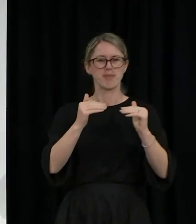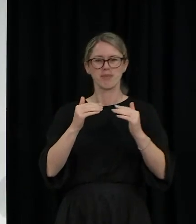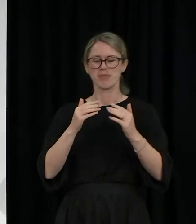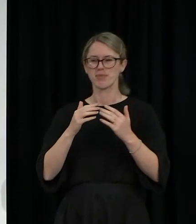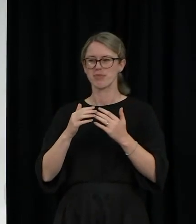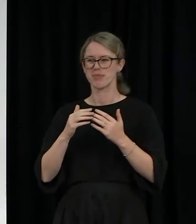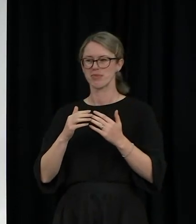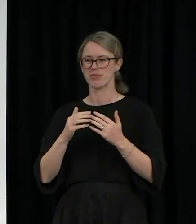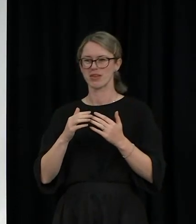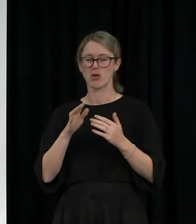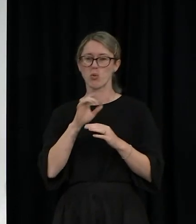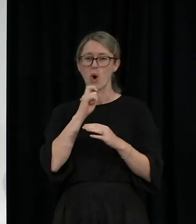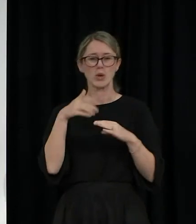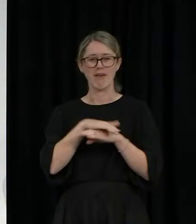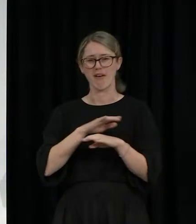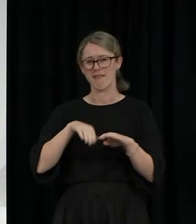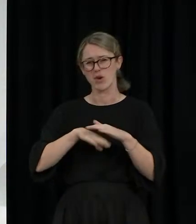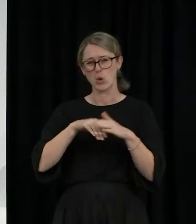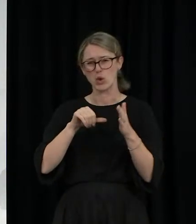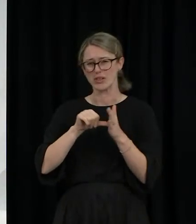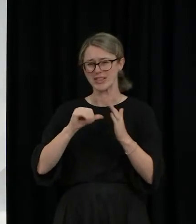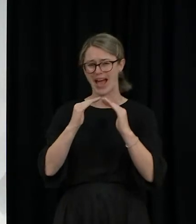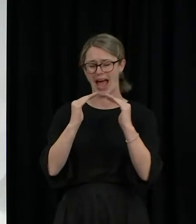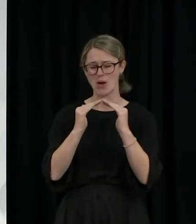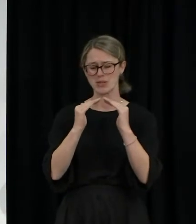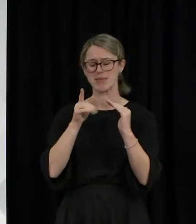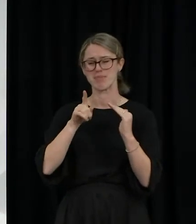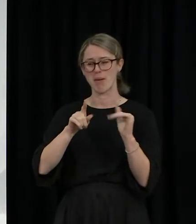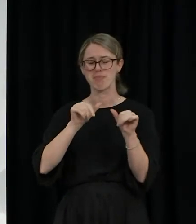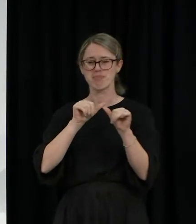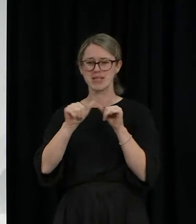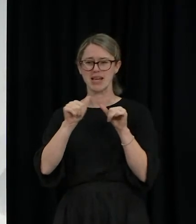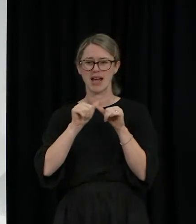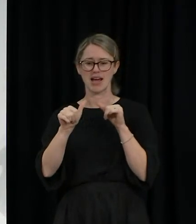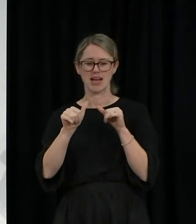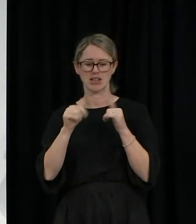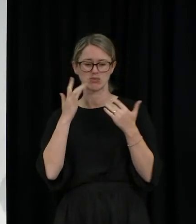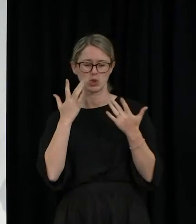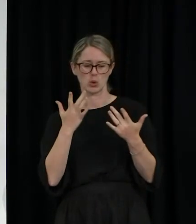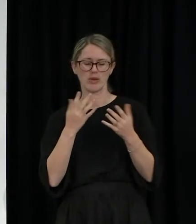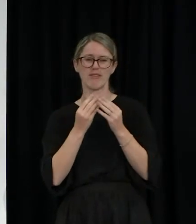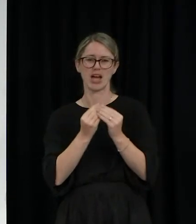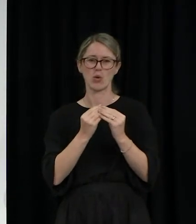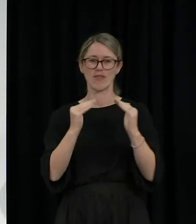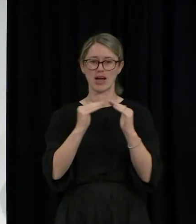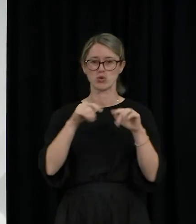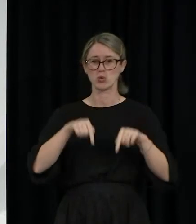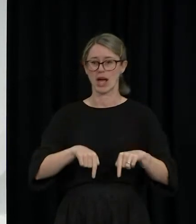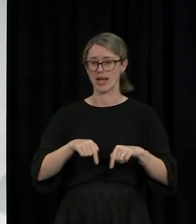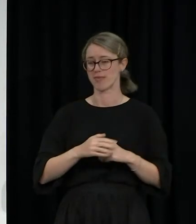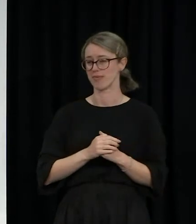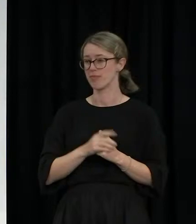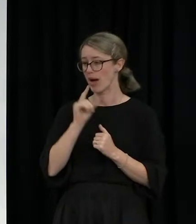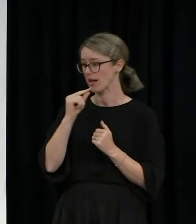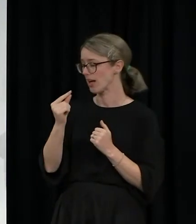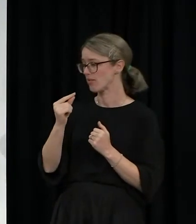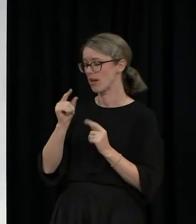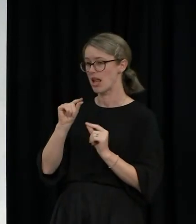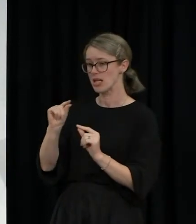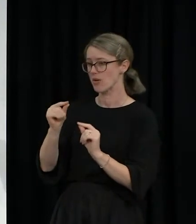to deal with full cost, but it is an attempt to have a better reflection of the value of housing today. I'm happy to get back to you with